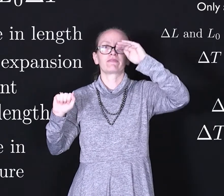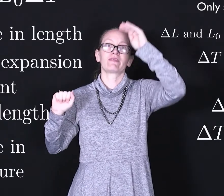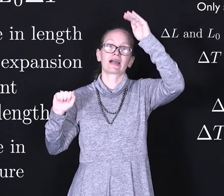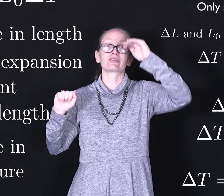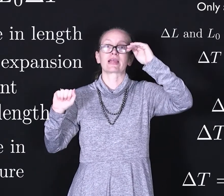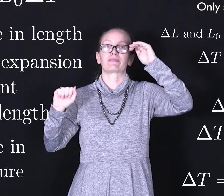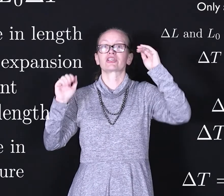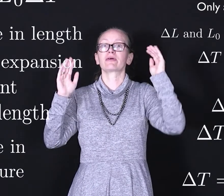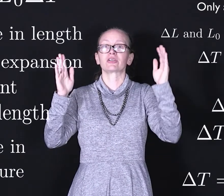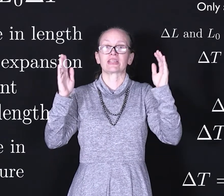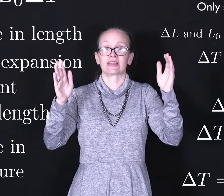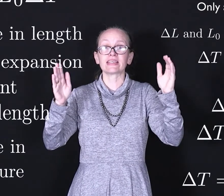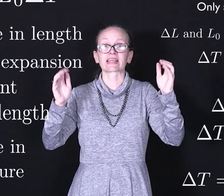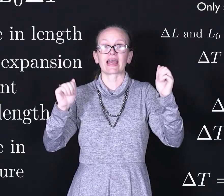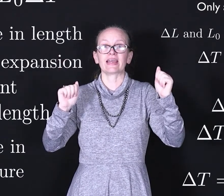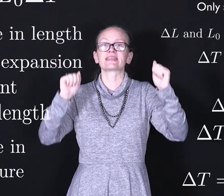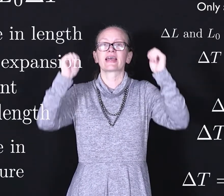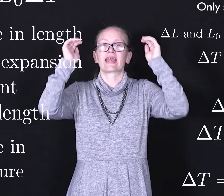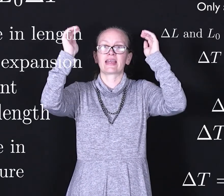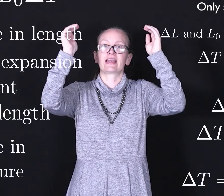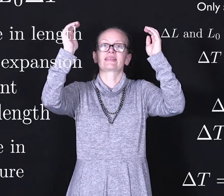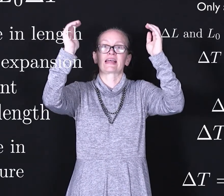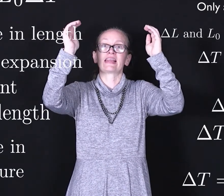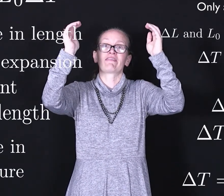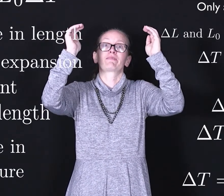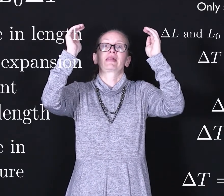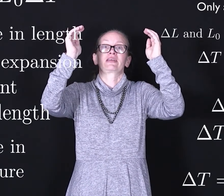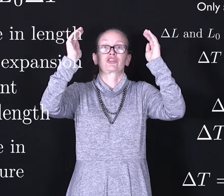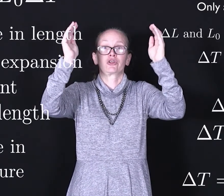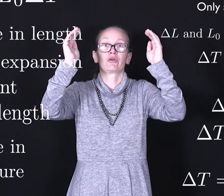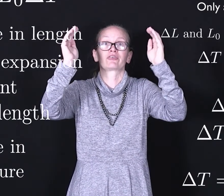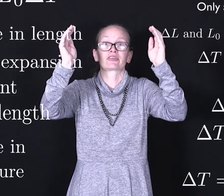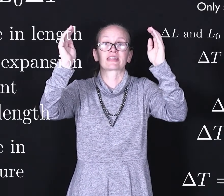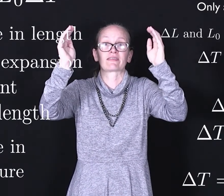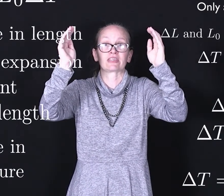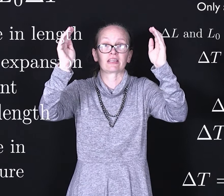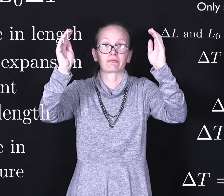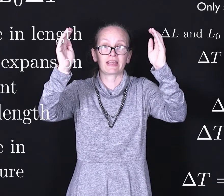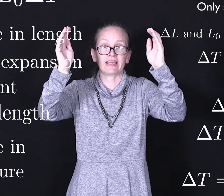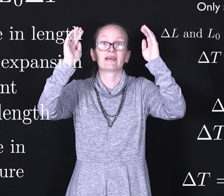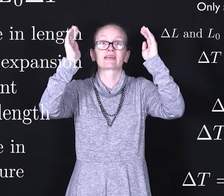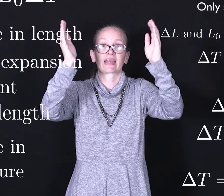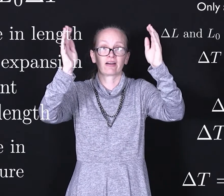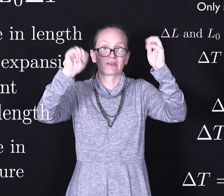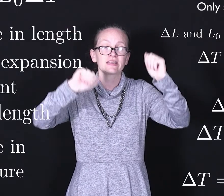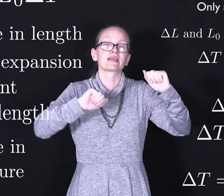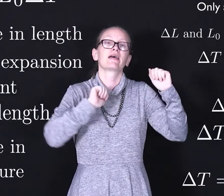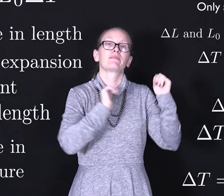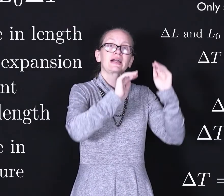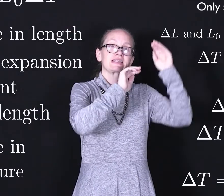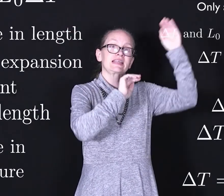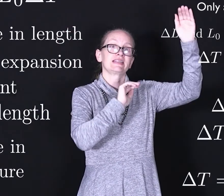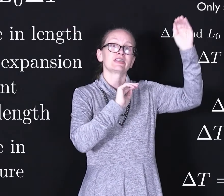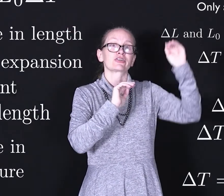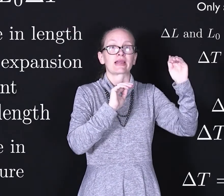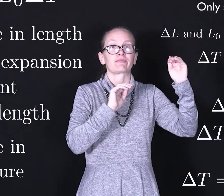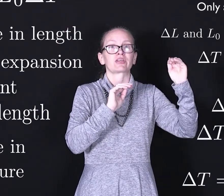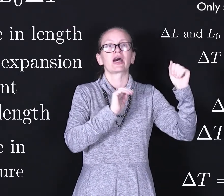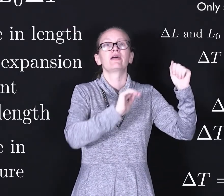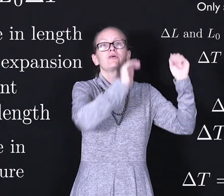final temperature, which in this case is 11 plus 273 kelvins minus the initial temperature, which